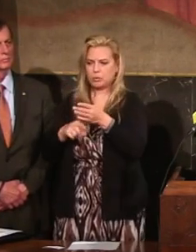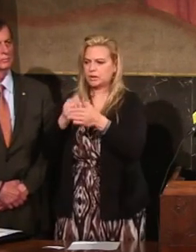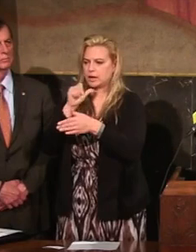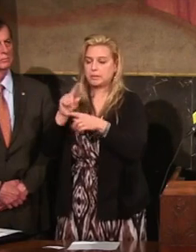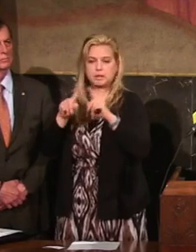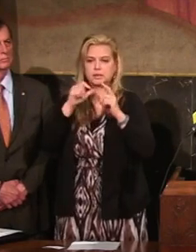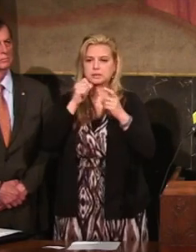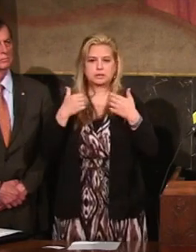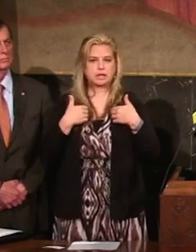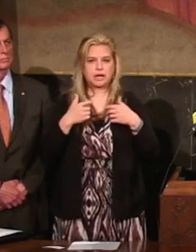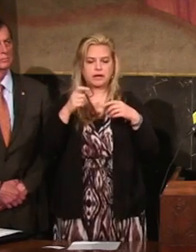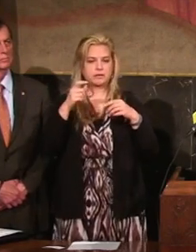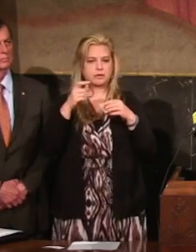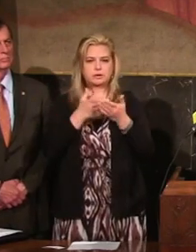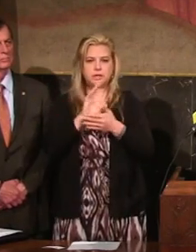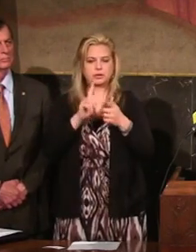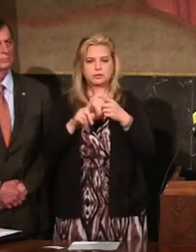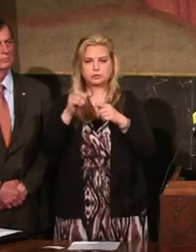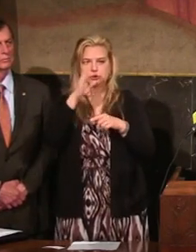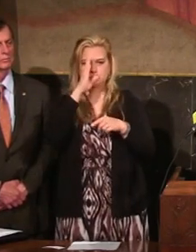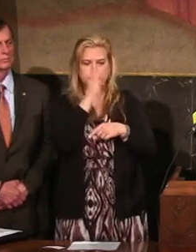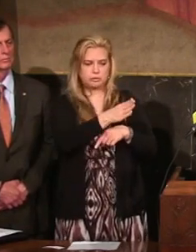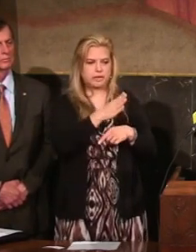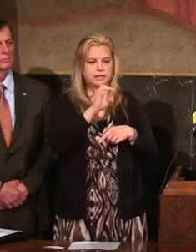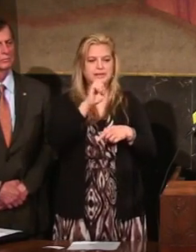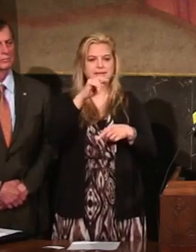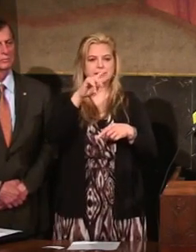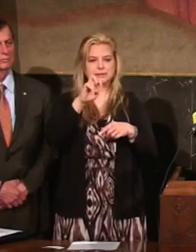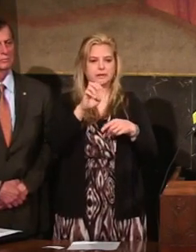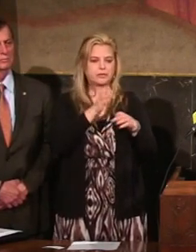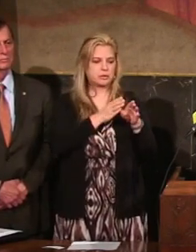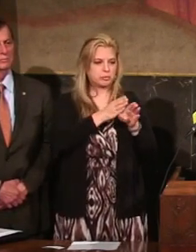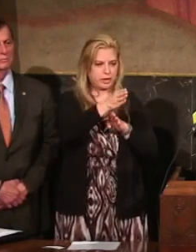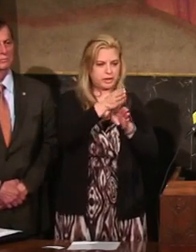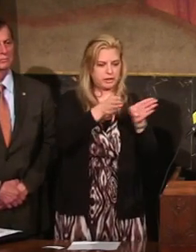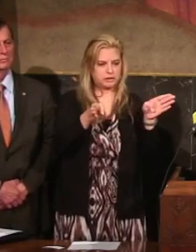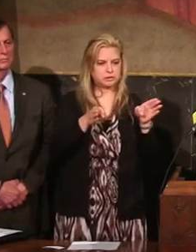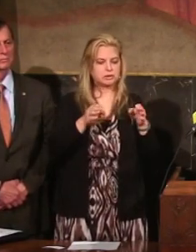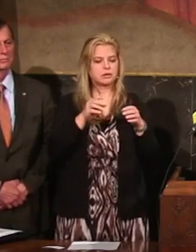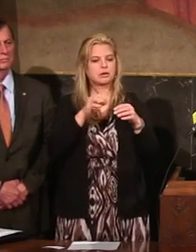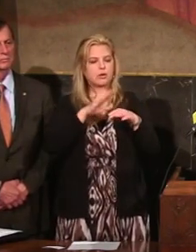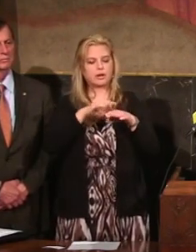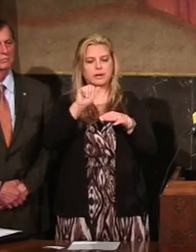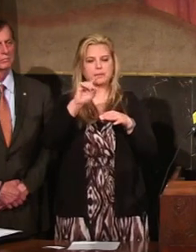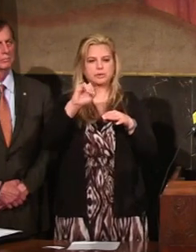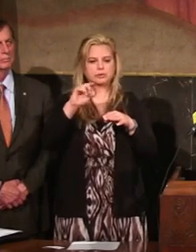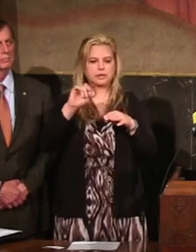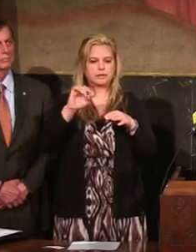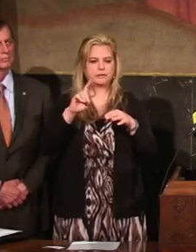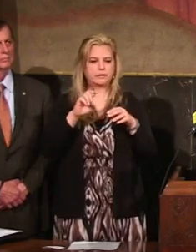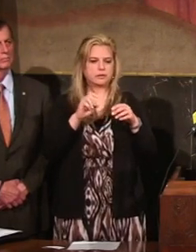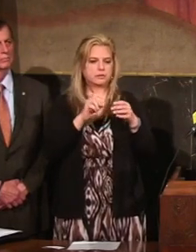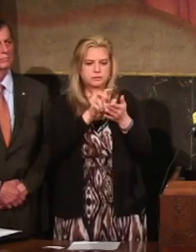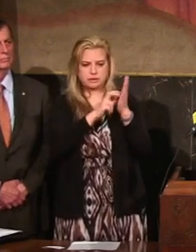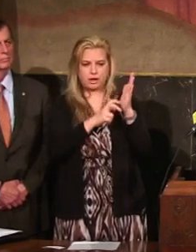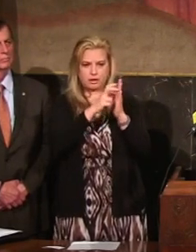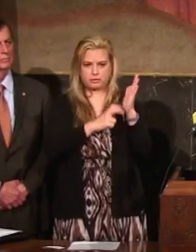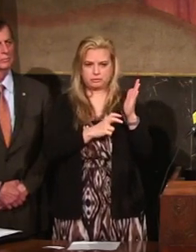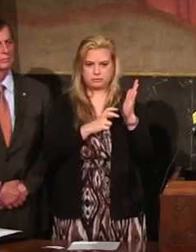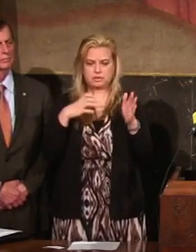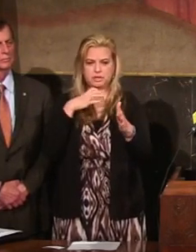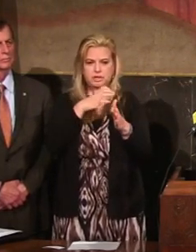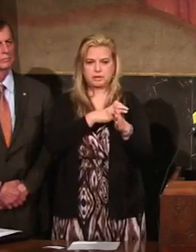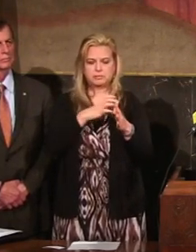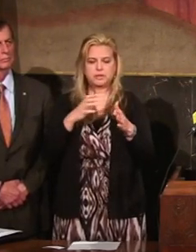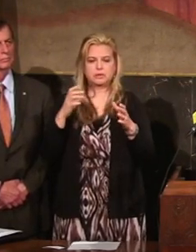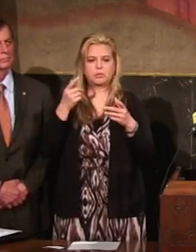the executive branch of government in the administration of dollars appropriated by the legislature. The committee seeks to overstep that authority